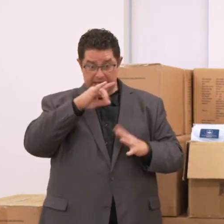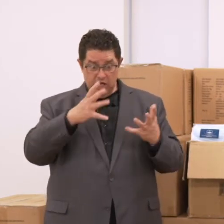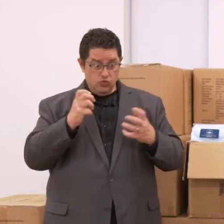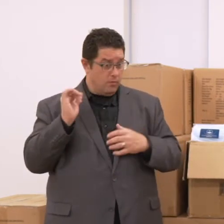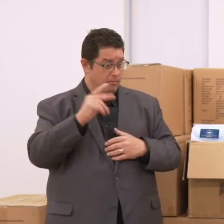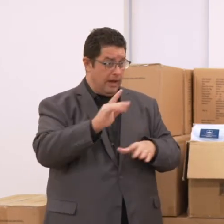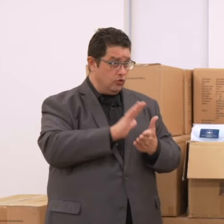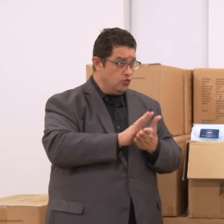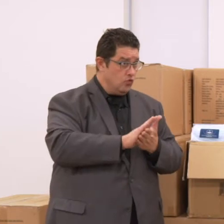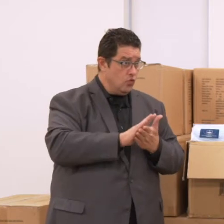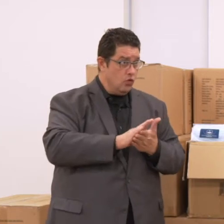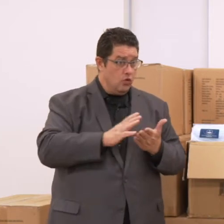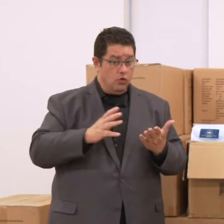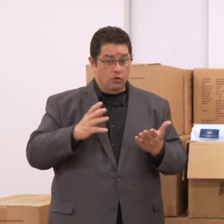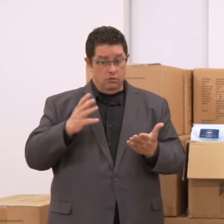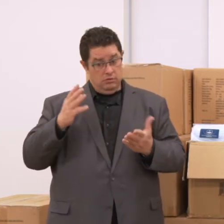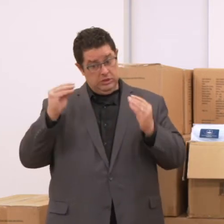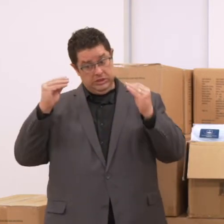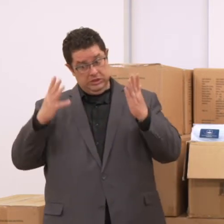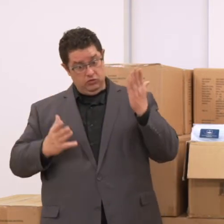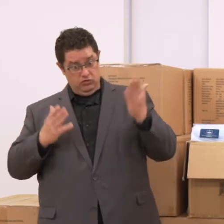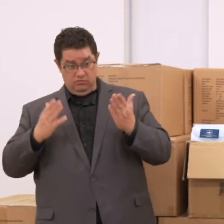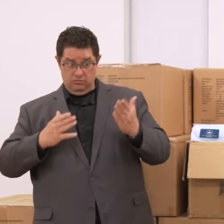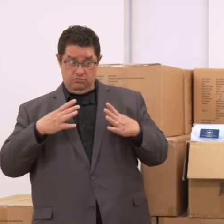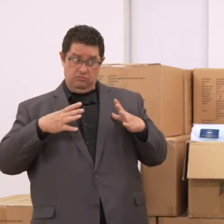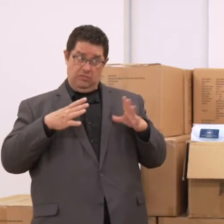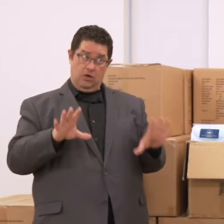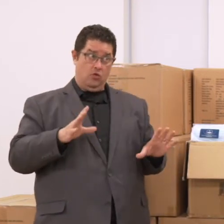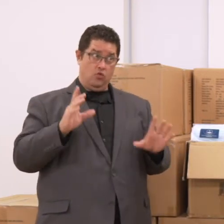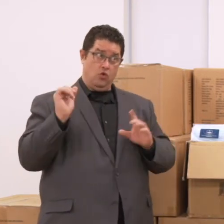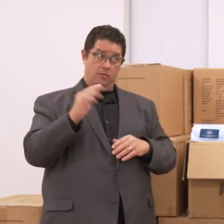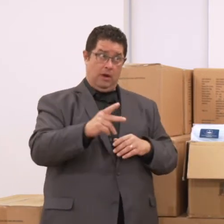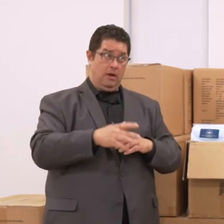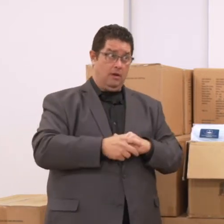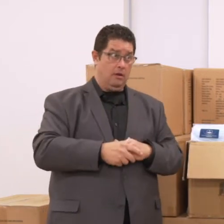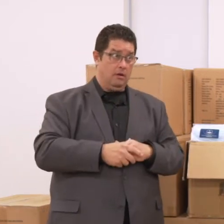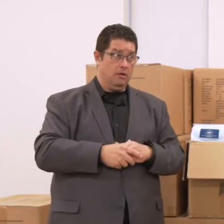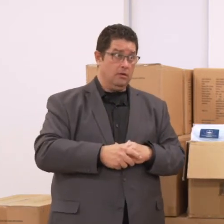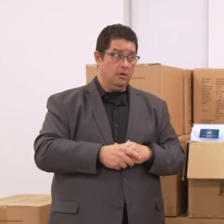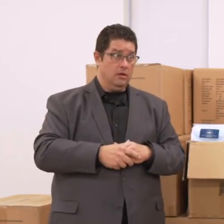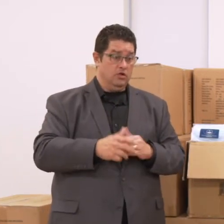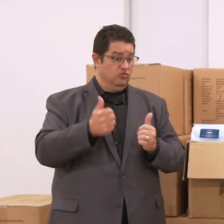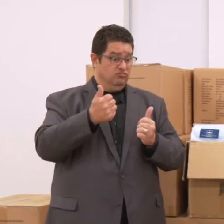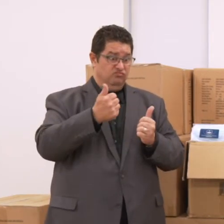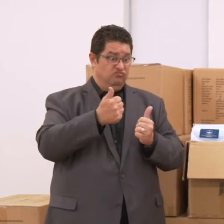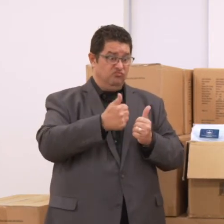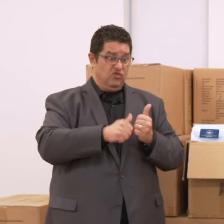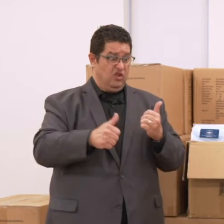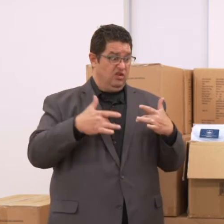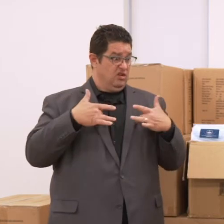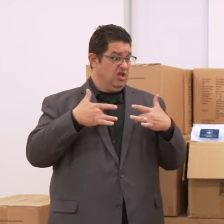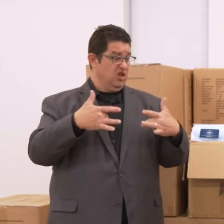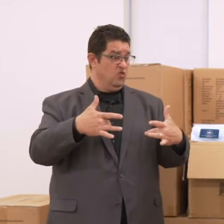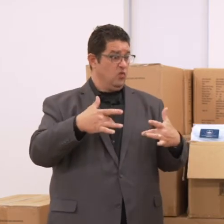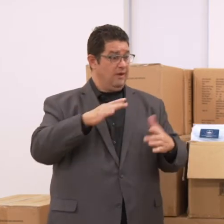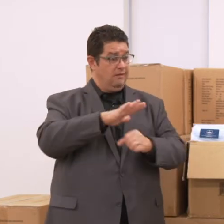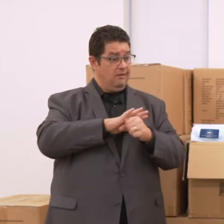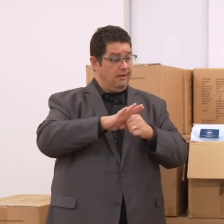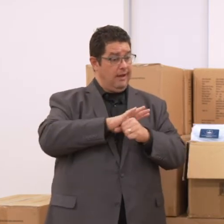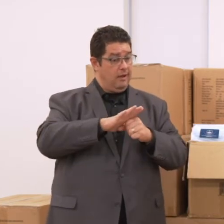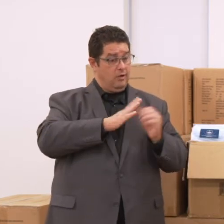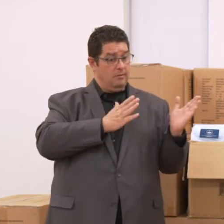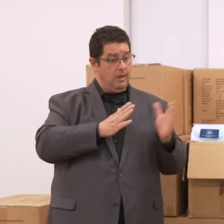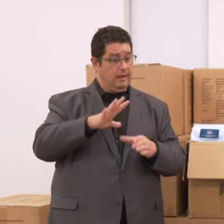may say the opposite of that. This is their profession. Is there any way, shape, or form that the county plans to step in